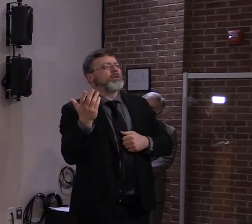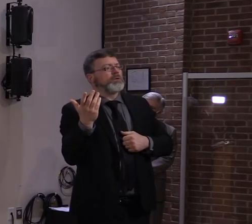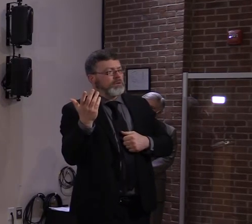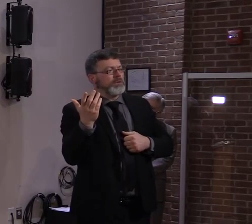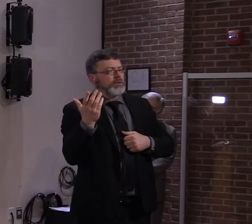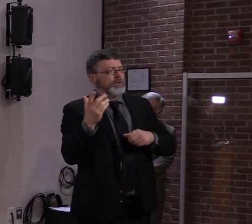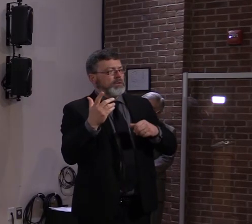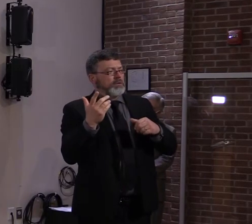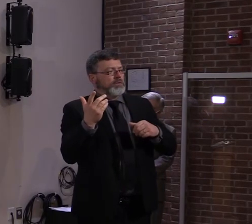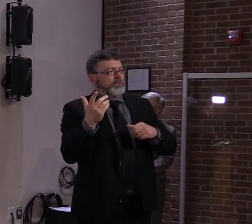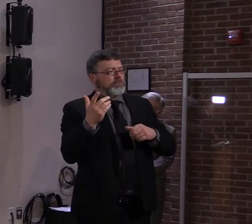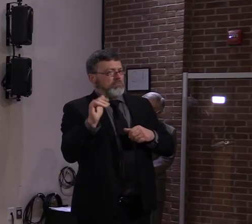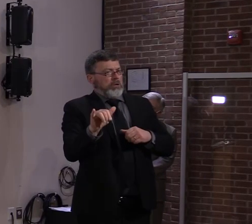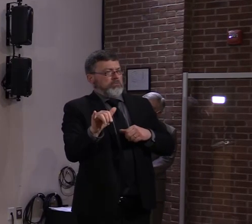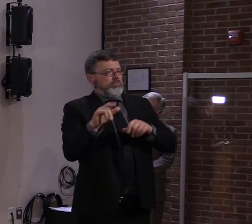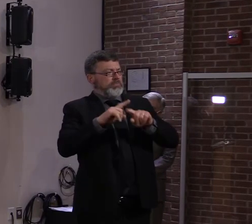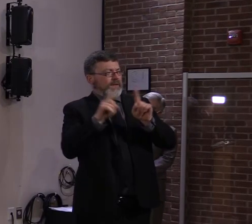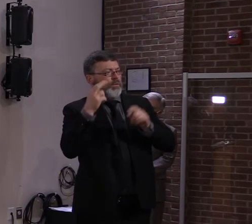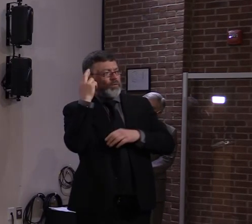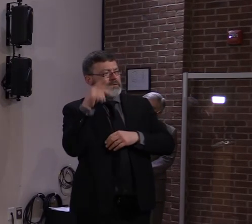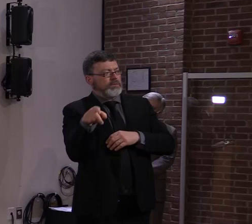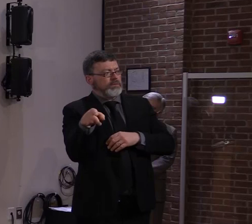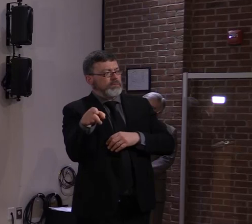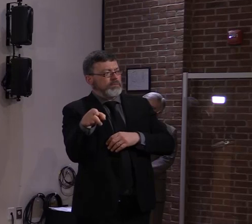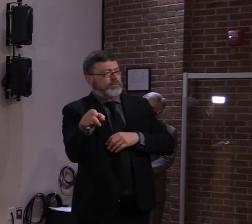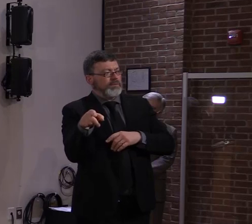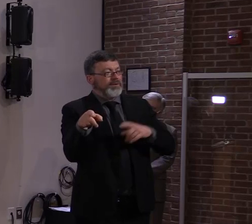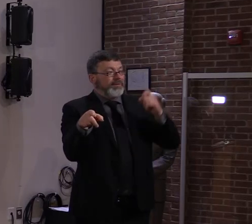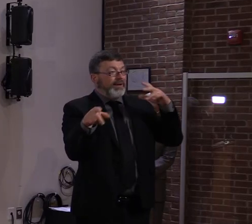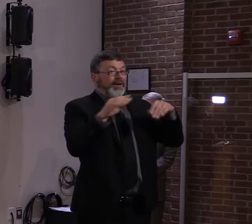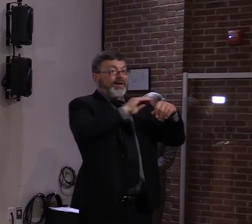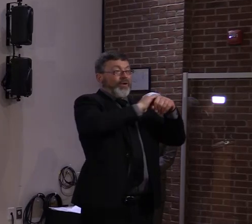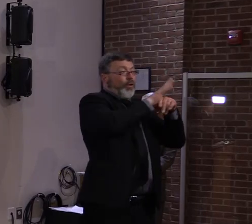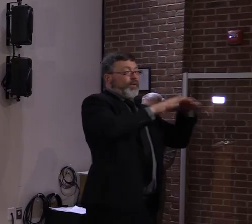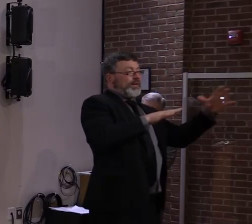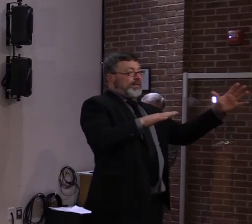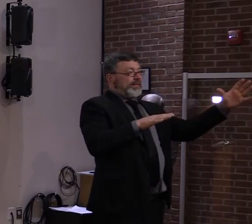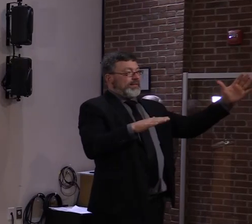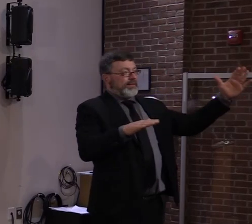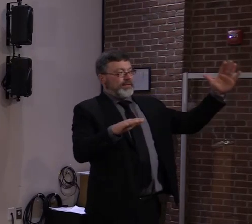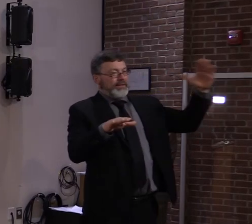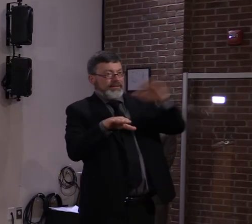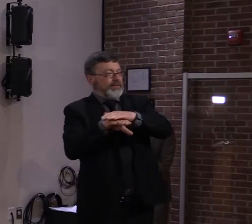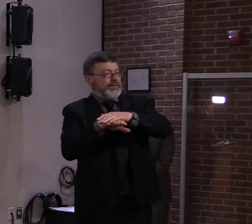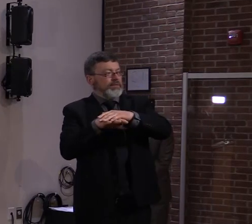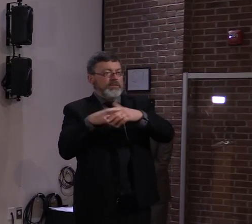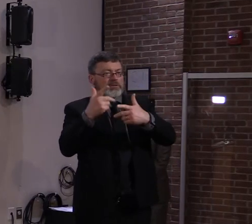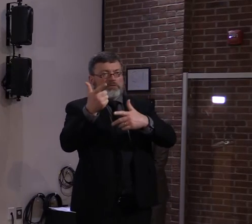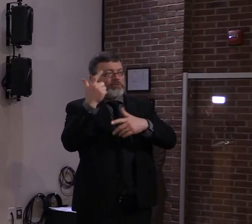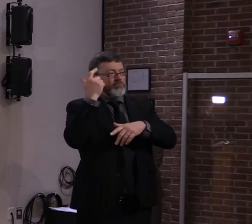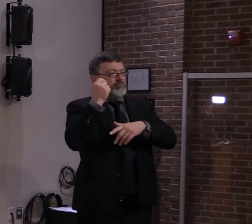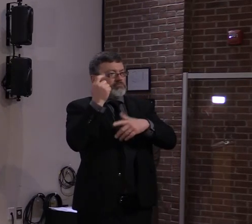fix anything I've said that might not be correct, but I believe that's the case.